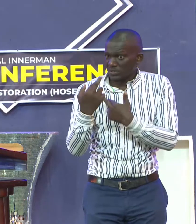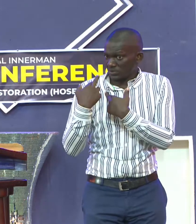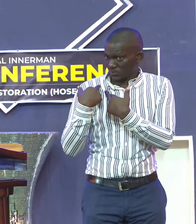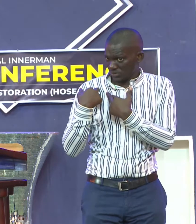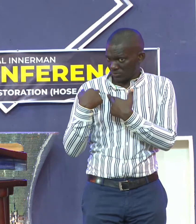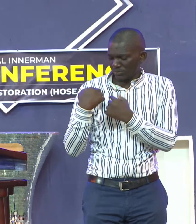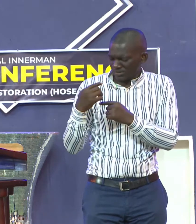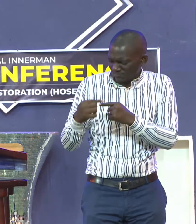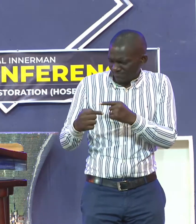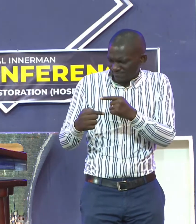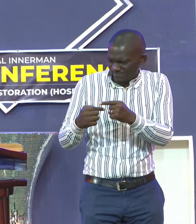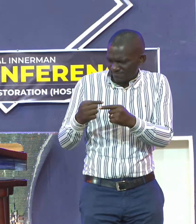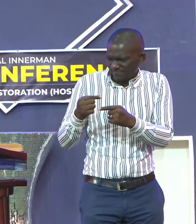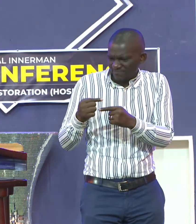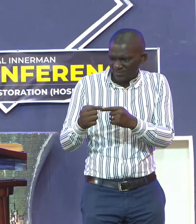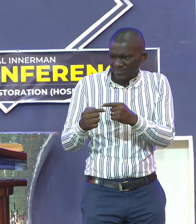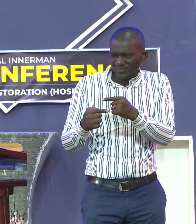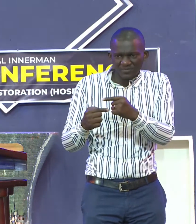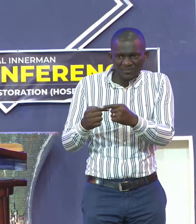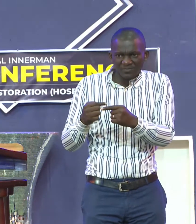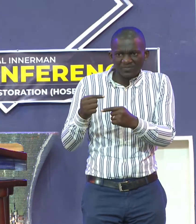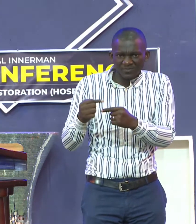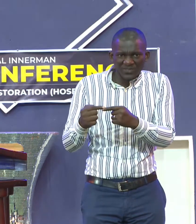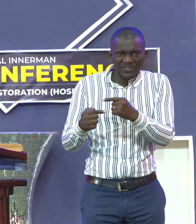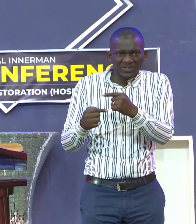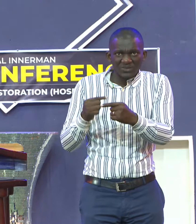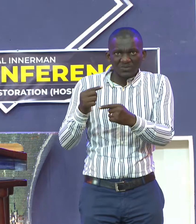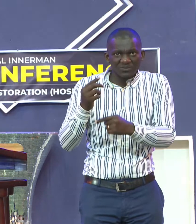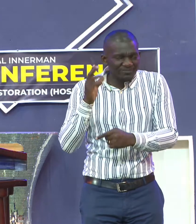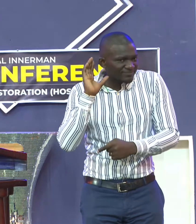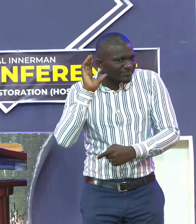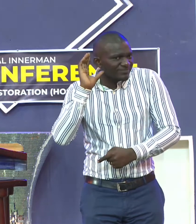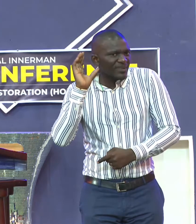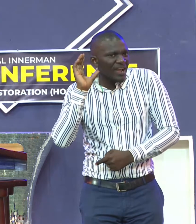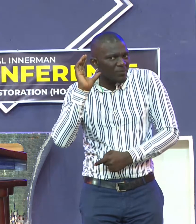questions, it is your personal responsibility to carry on